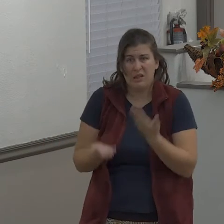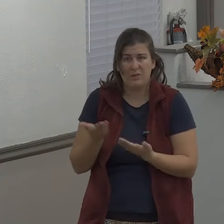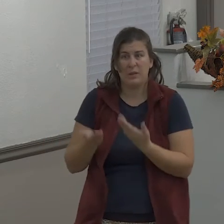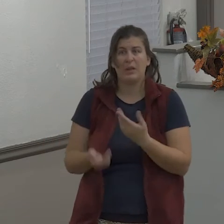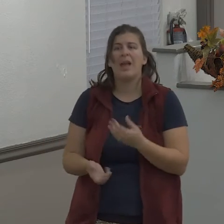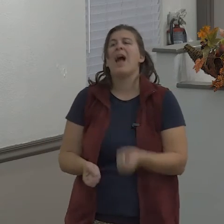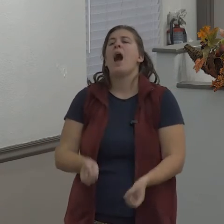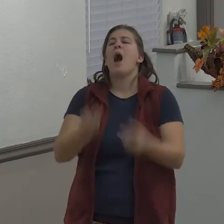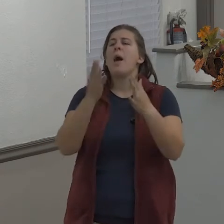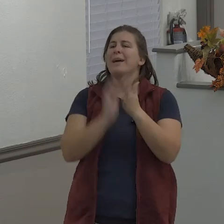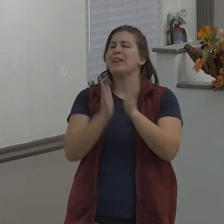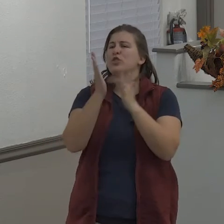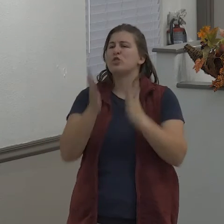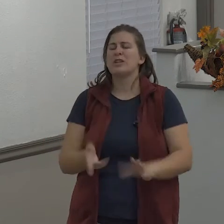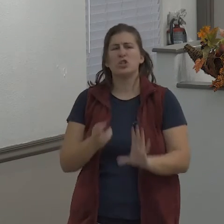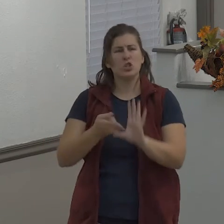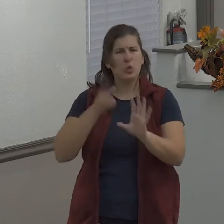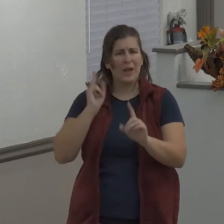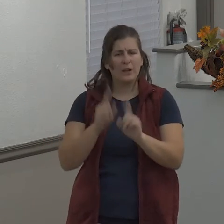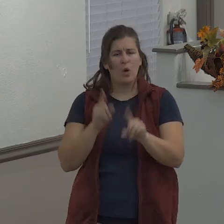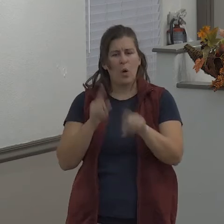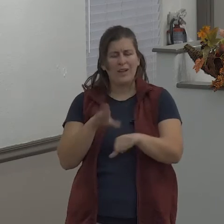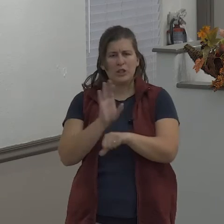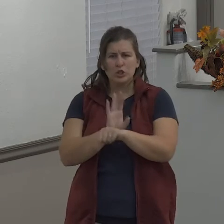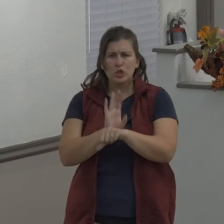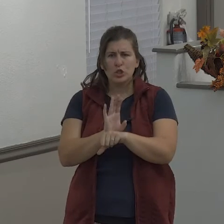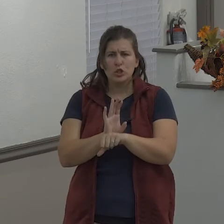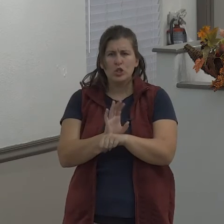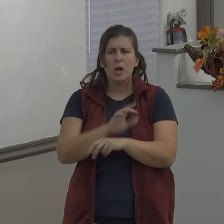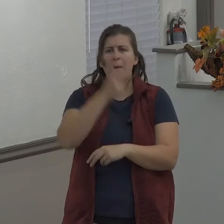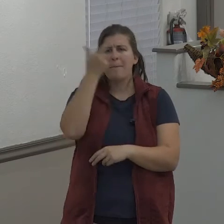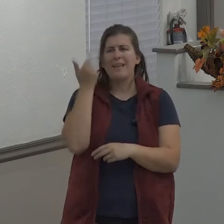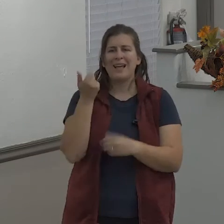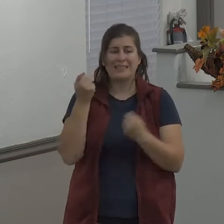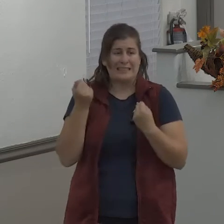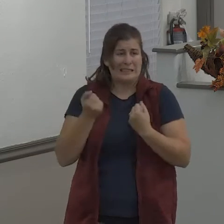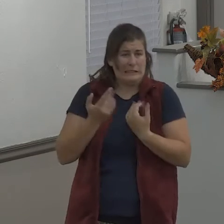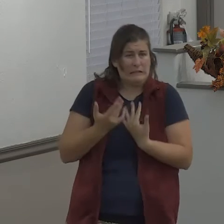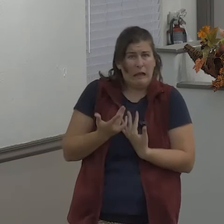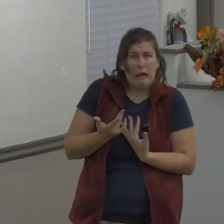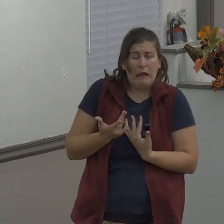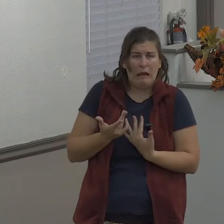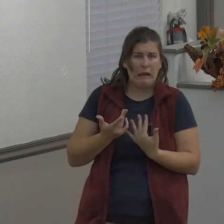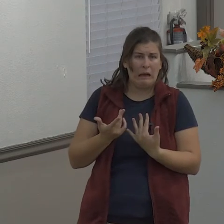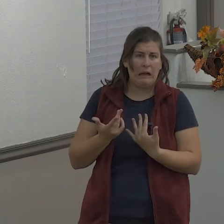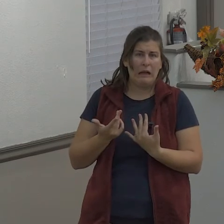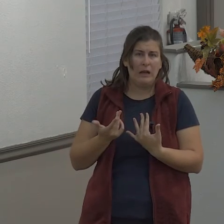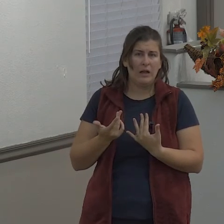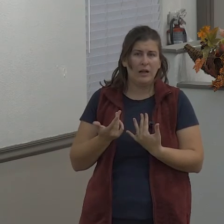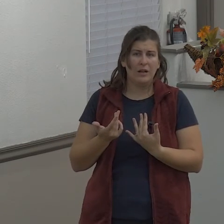How many Christians quit their churches because they were fearful